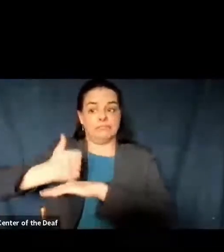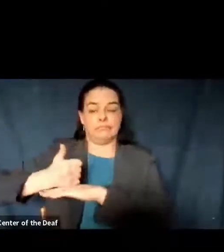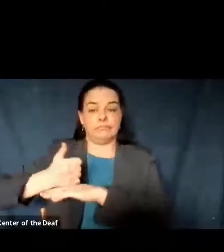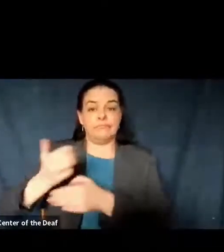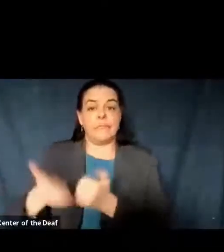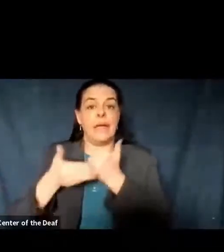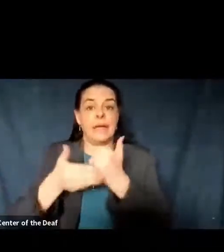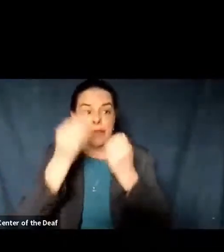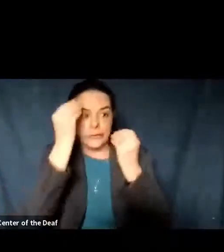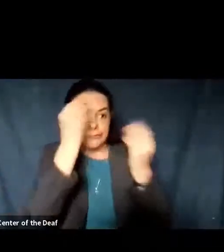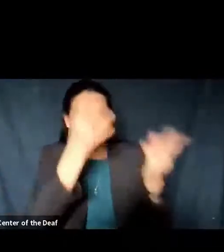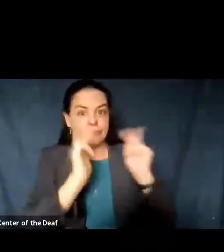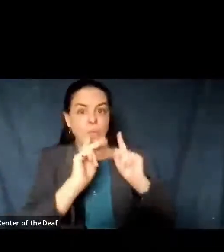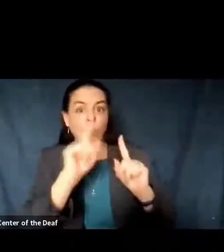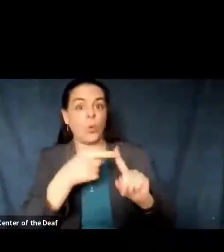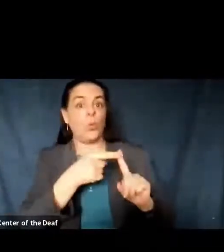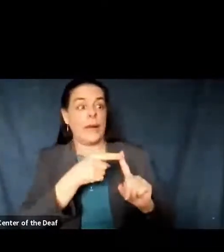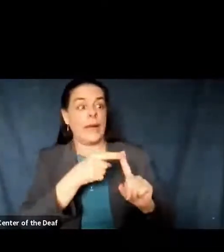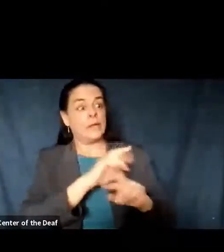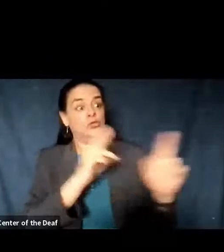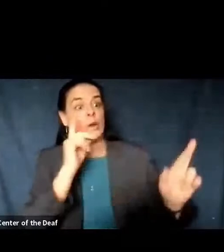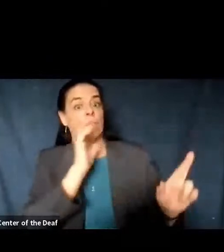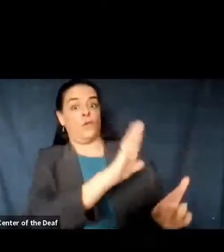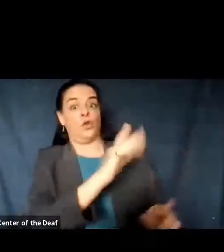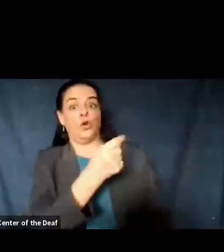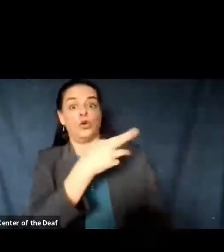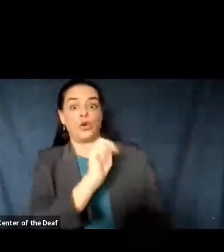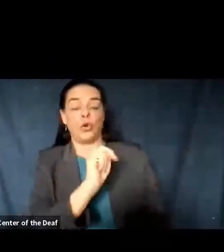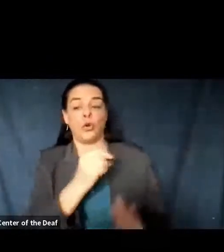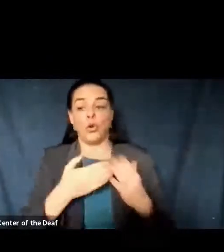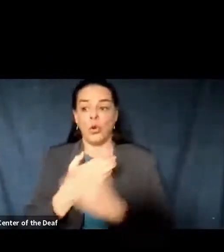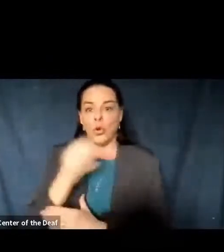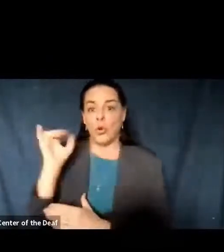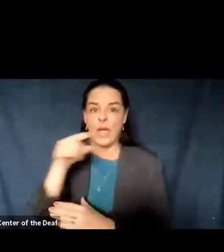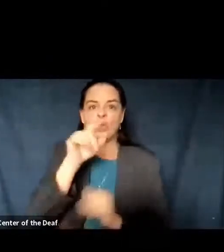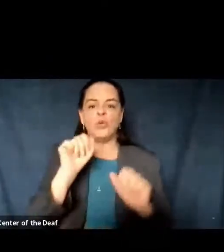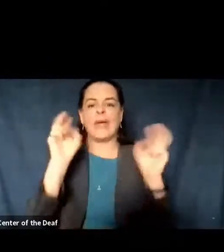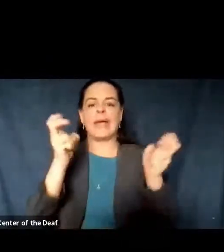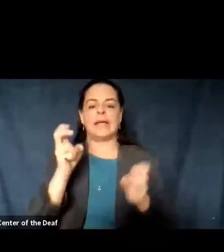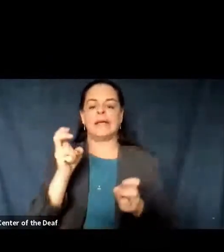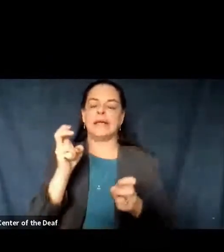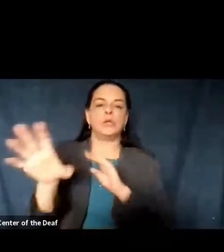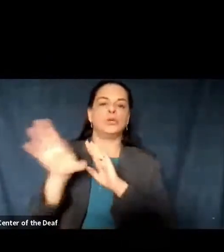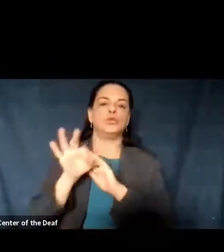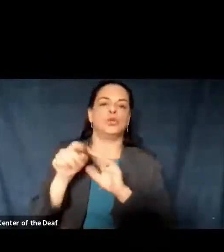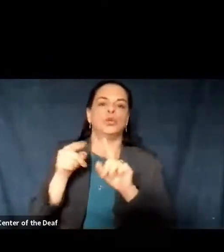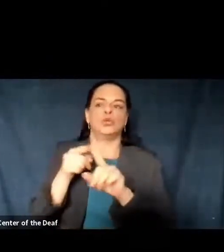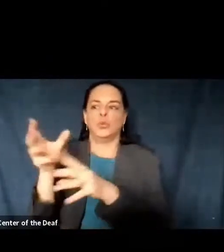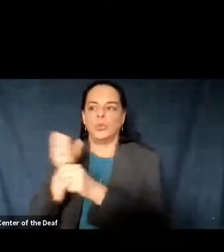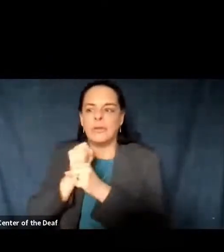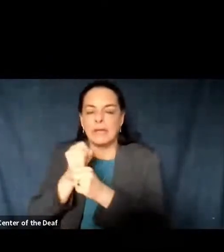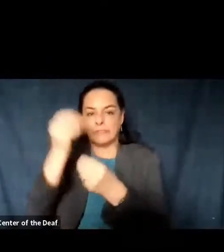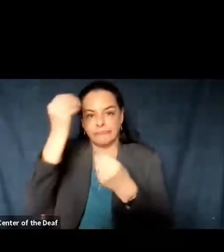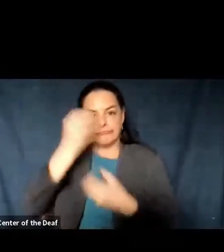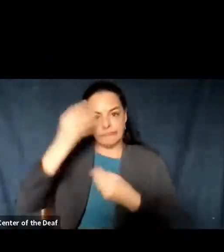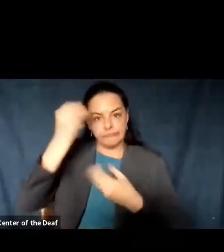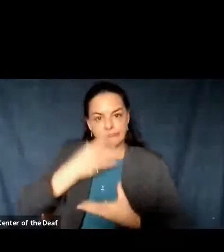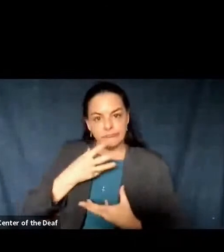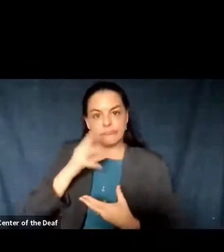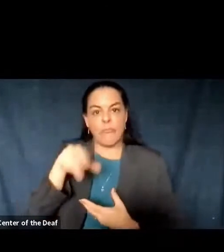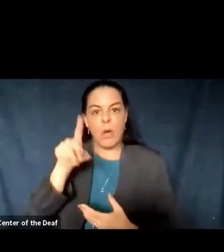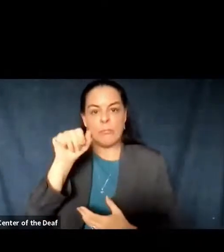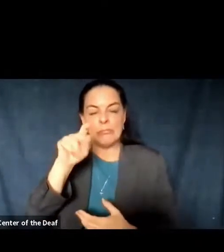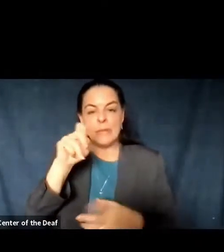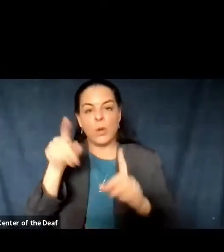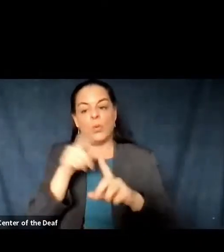will be eligible. Through that feature, you are able to opt in to receive updates and notification as Tennessee progresses